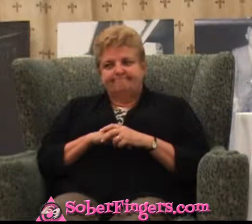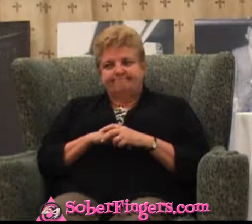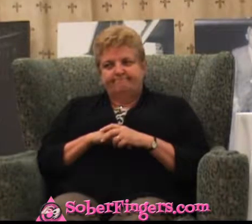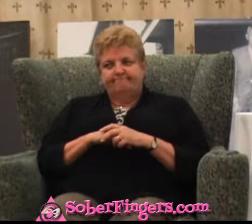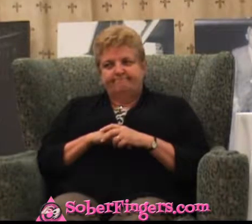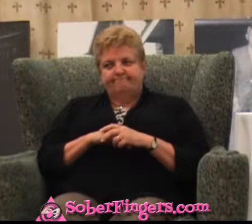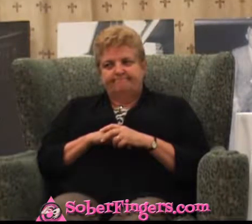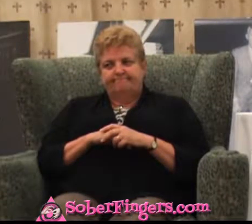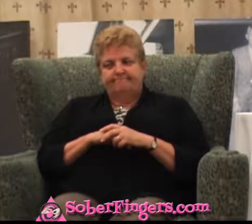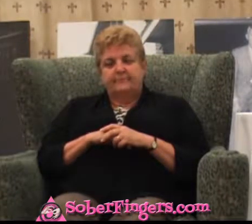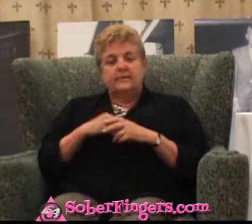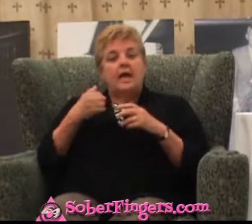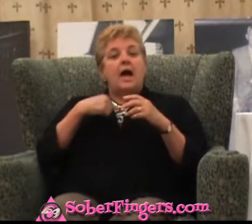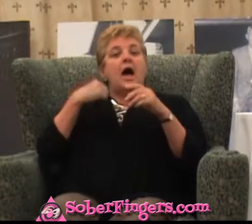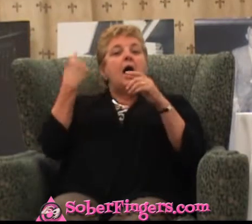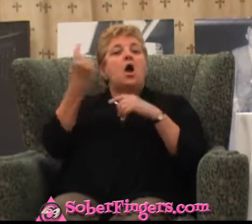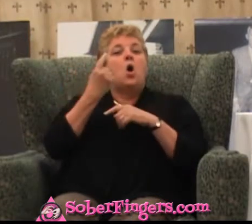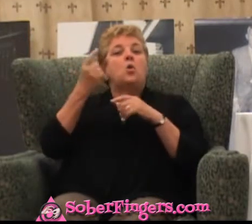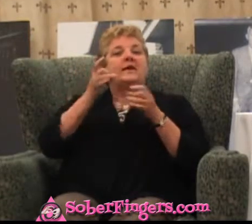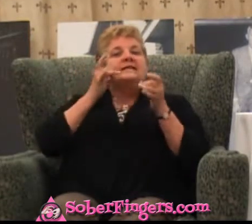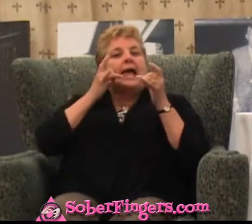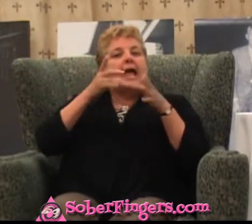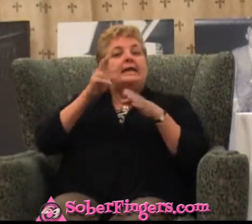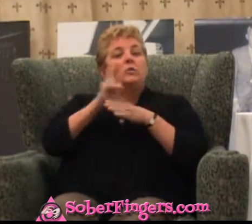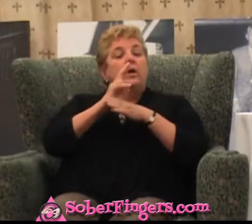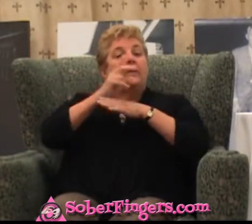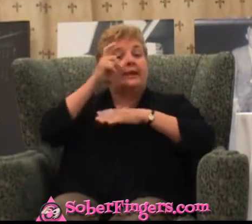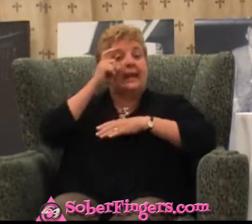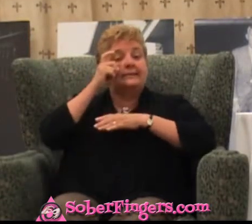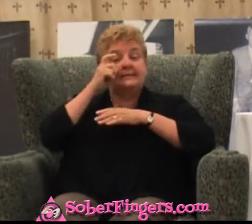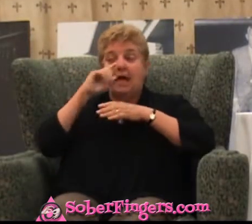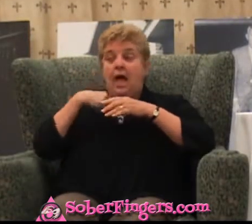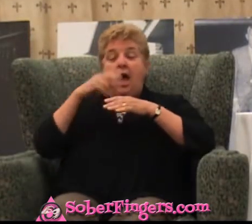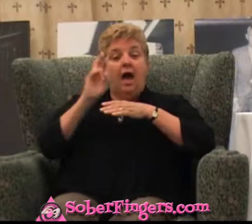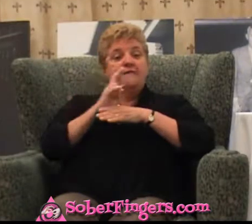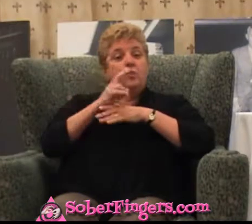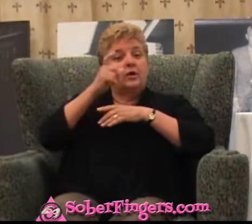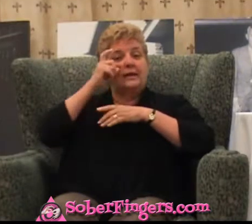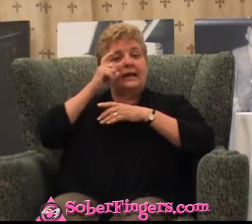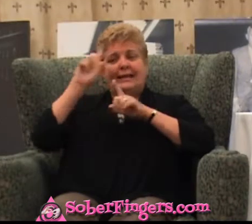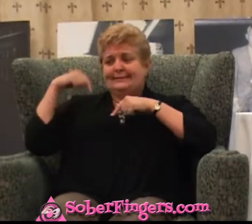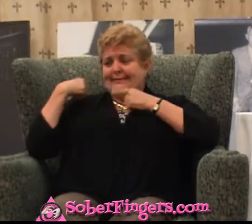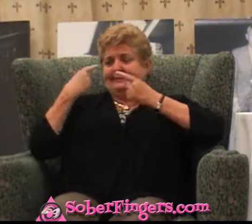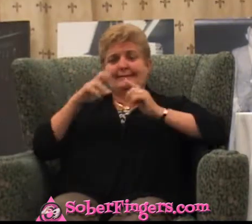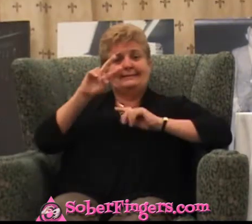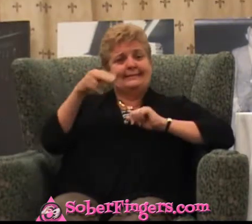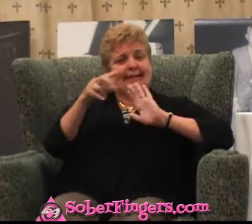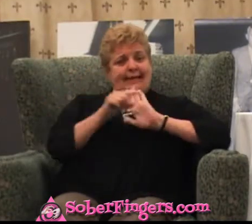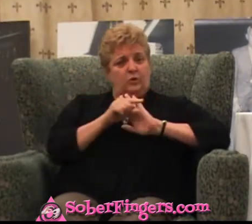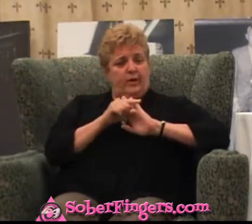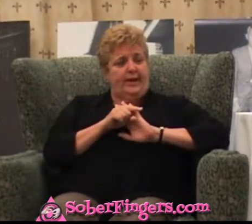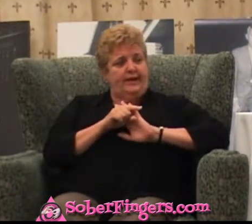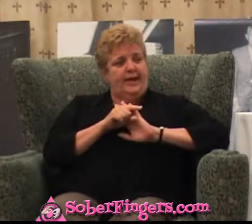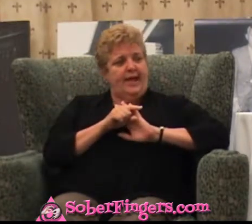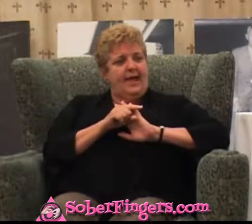I've always hated wearing glasses. I've worn glasses since I was in the 2nd grade, and I've suffered from those names you guys used to